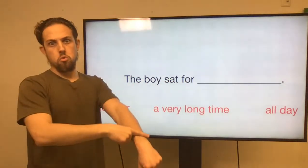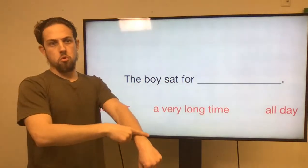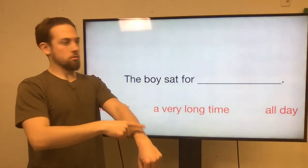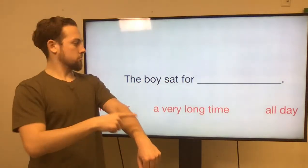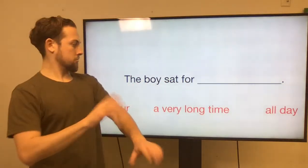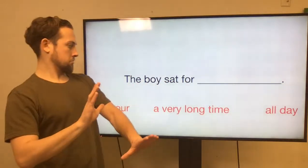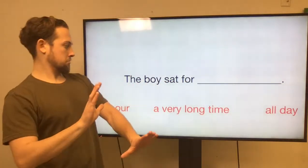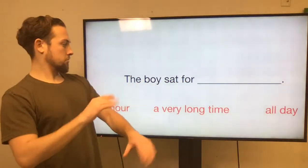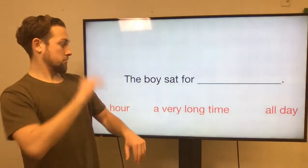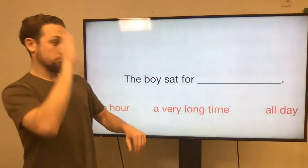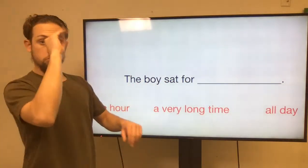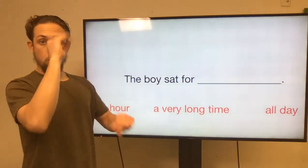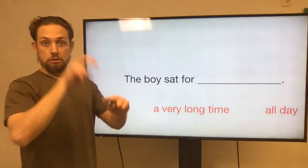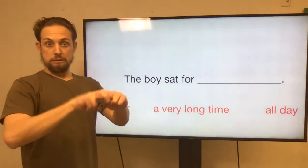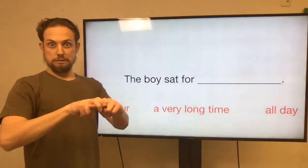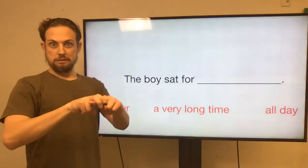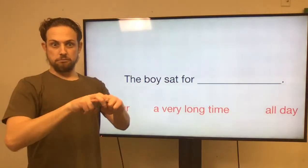It said, the boy sat for...